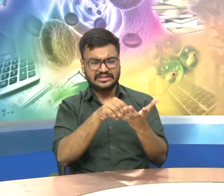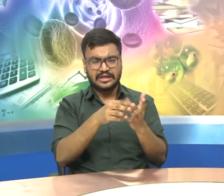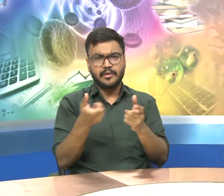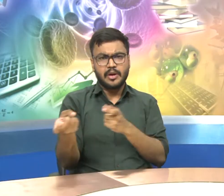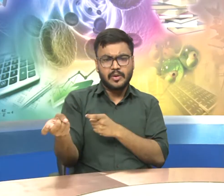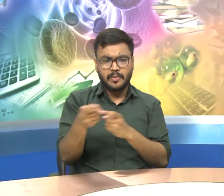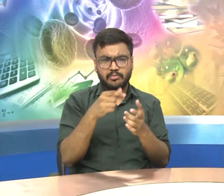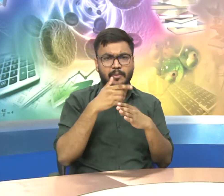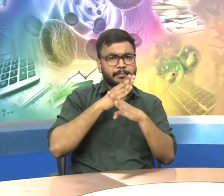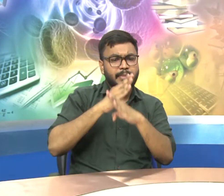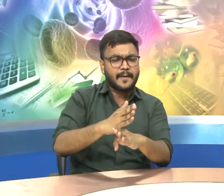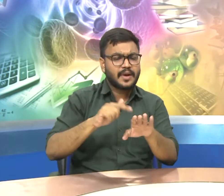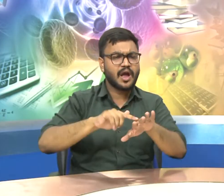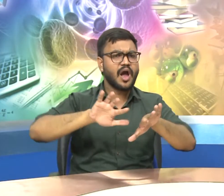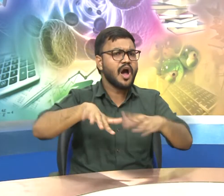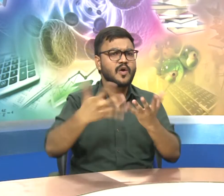spread diseases.